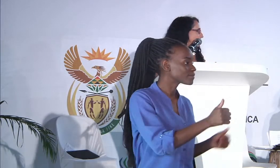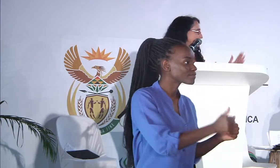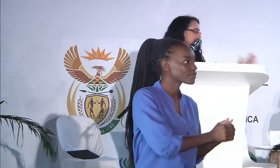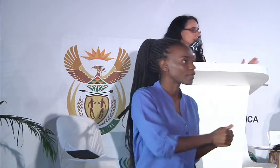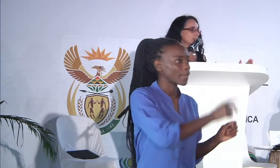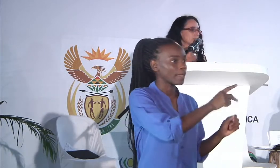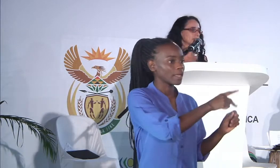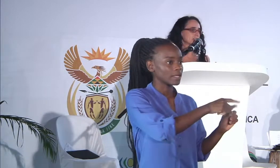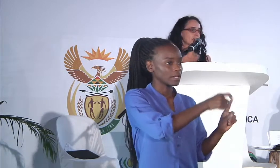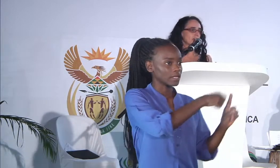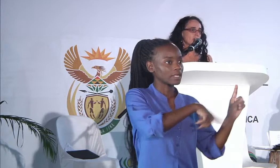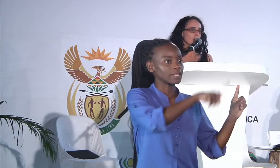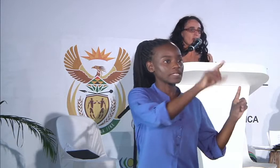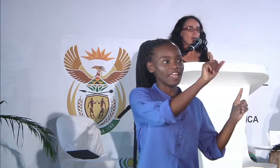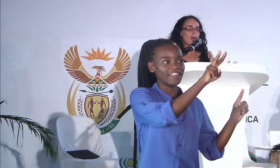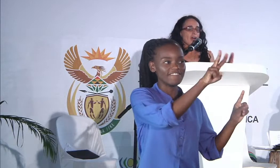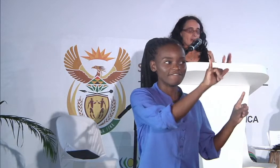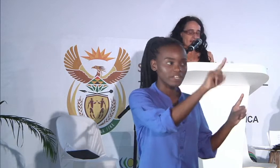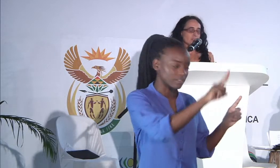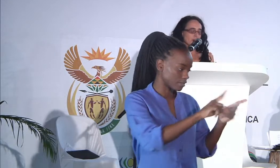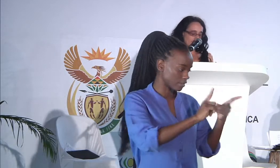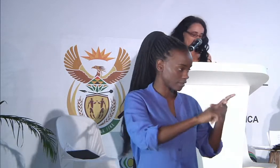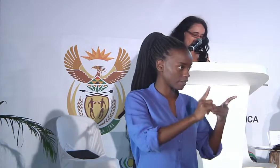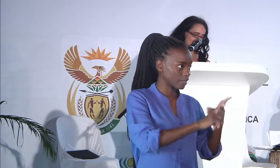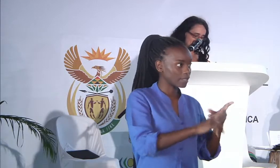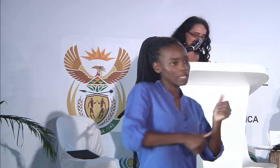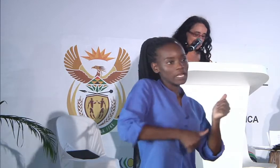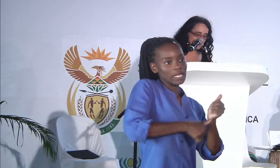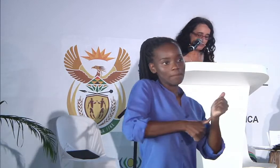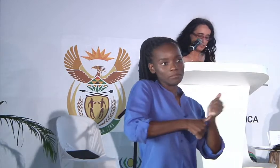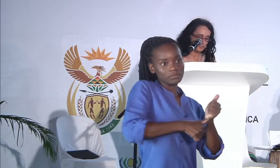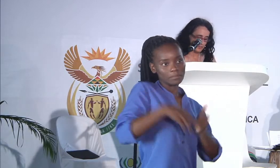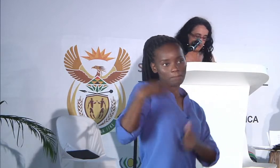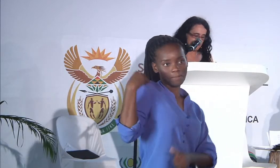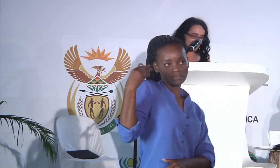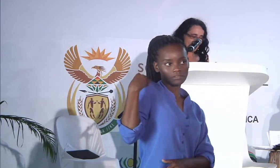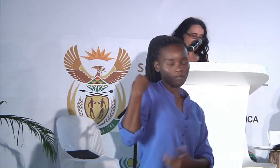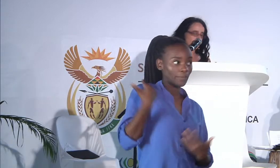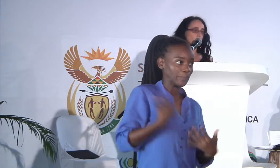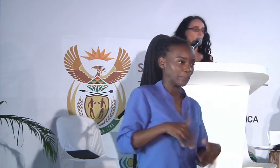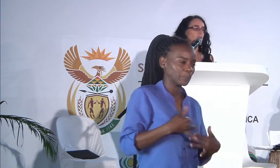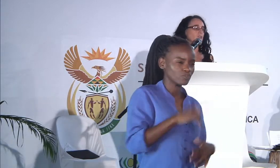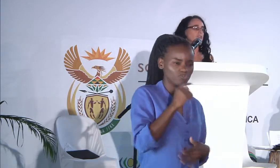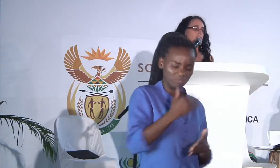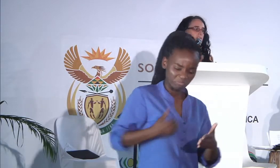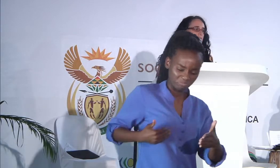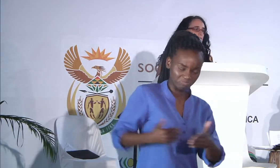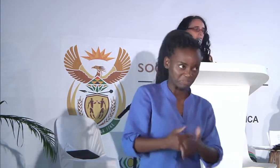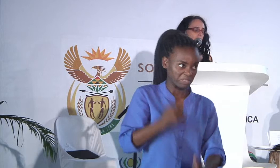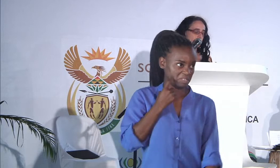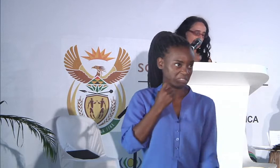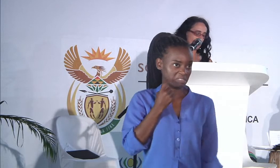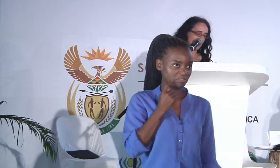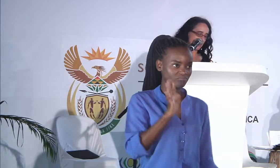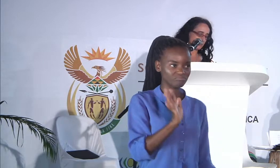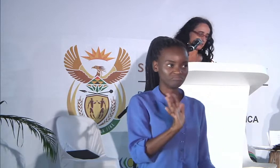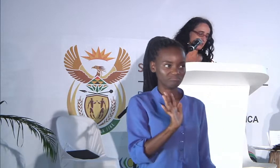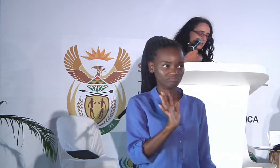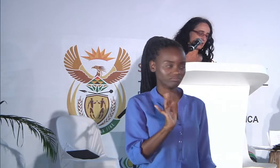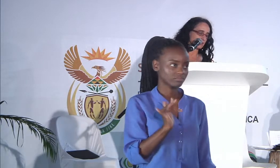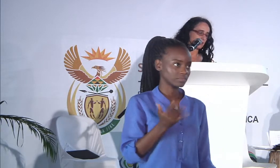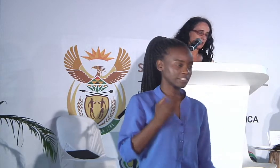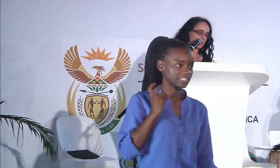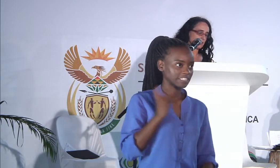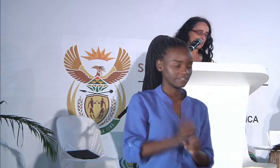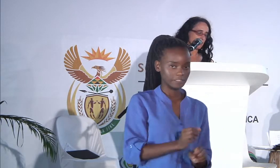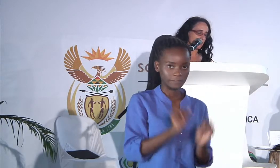with the Deputy Minister. It's been a difficult journey. It's been well worth it. And we see that